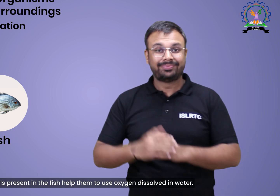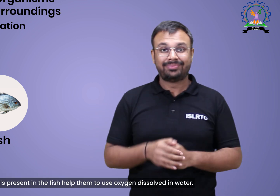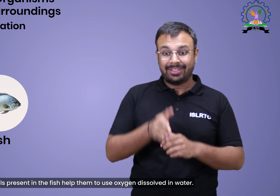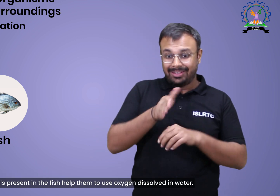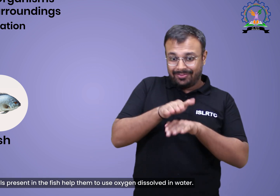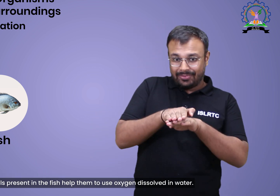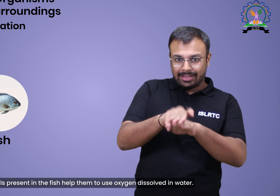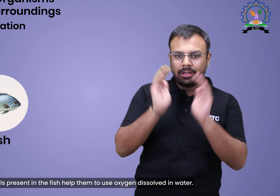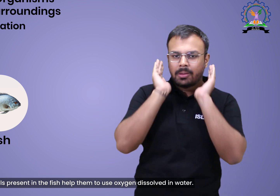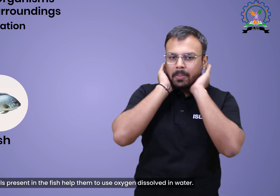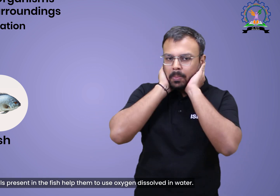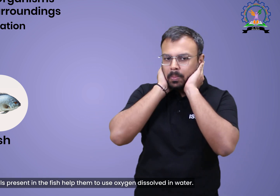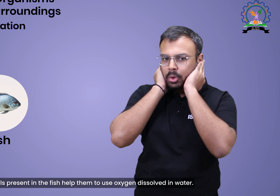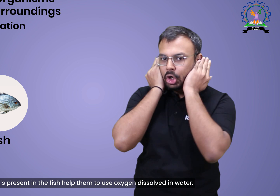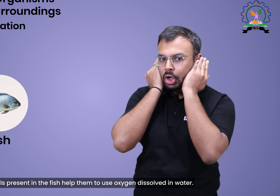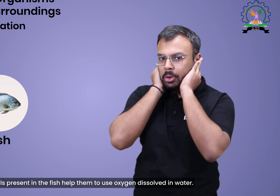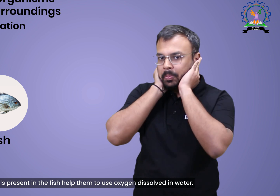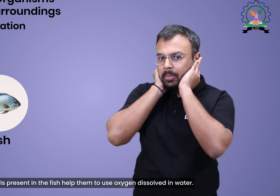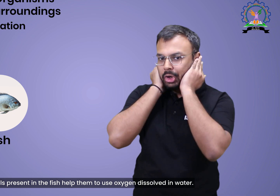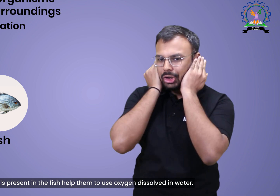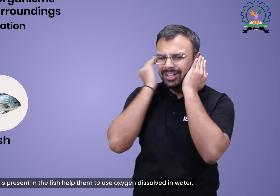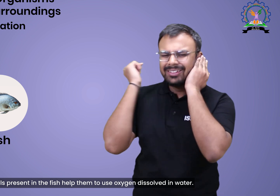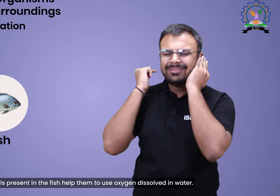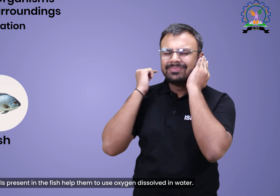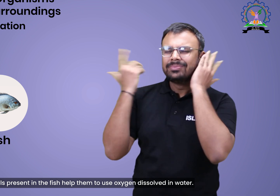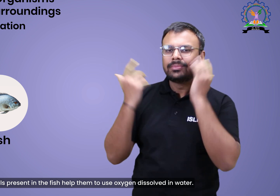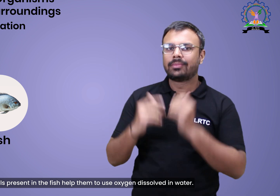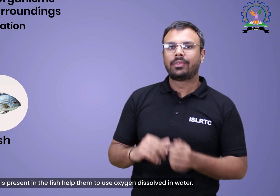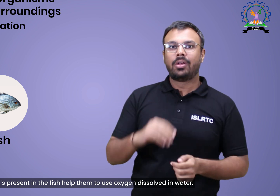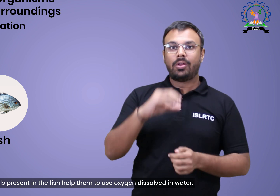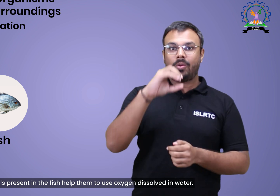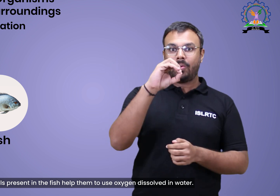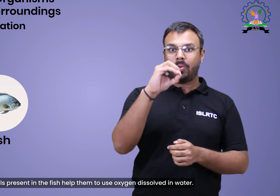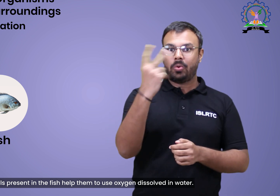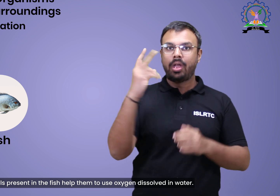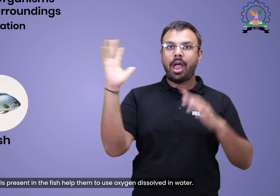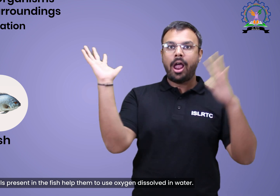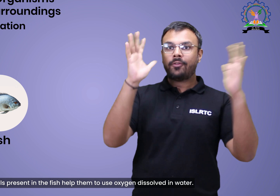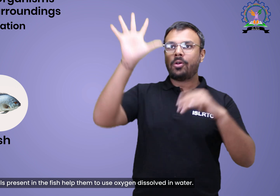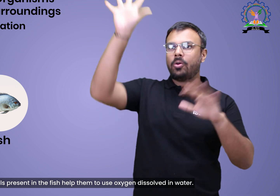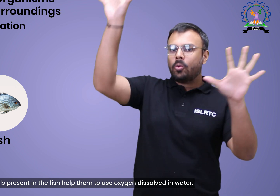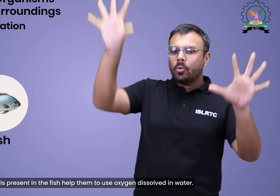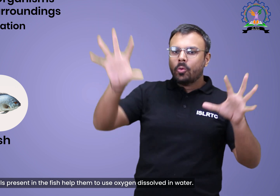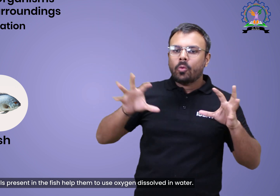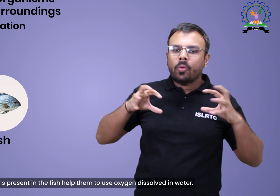Gills present in the fish help them to use oxygen dissolved in water.